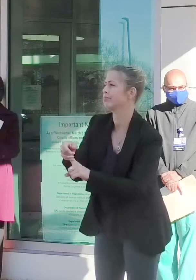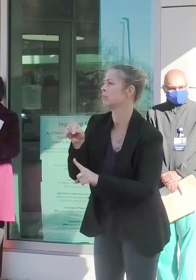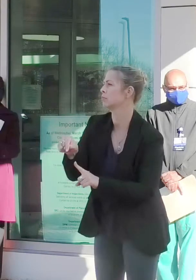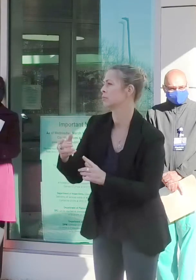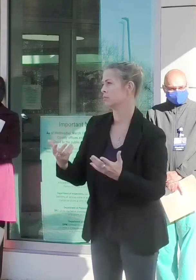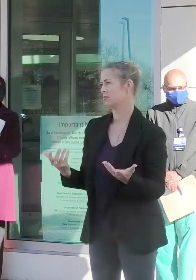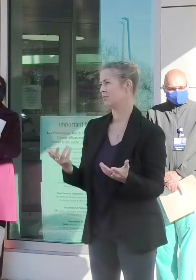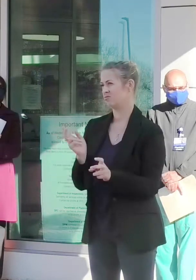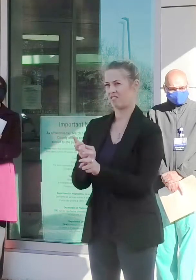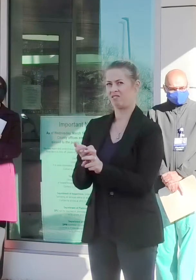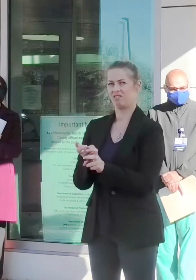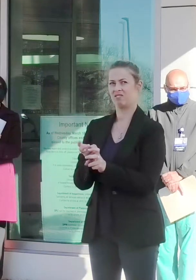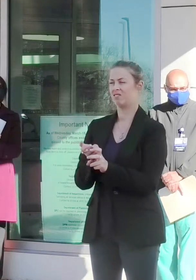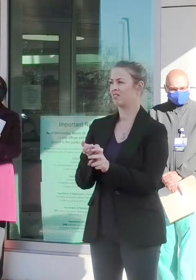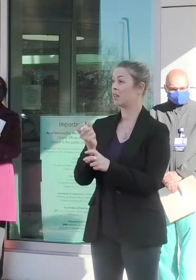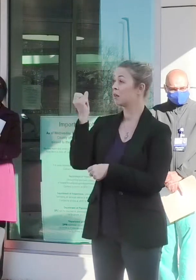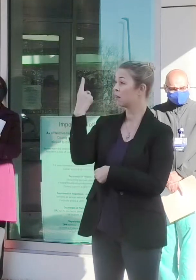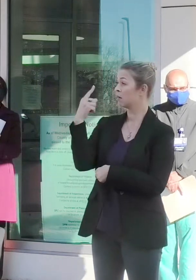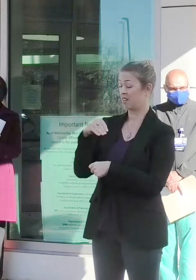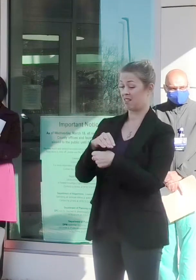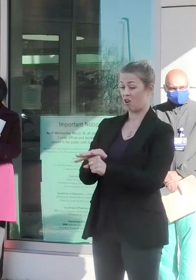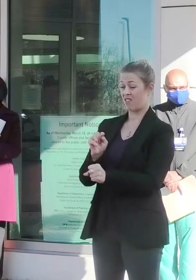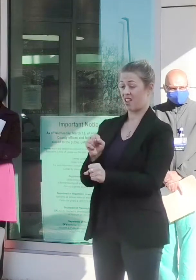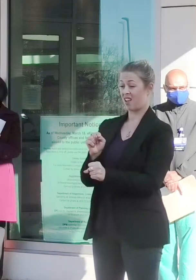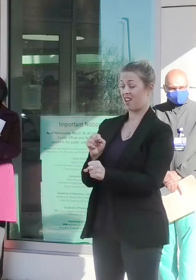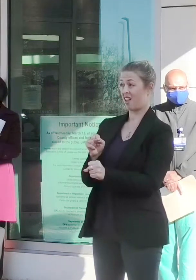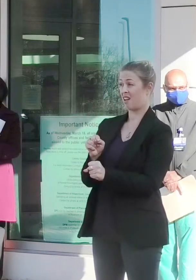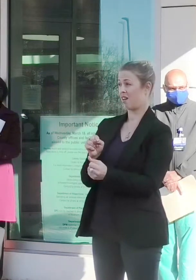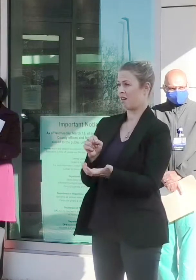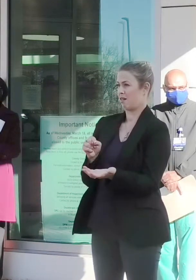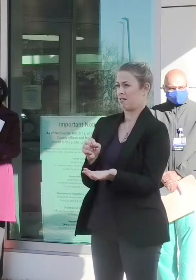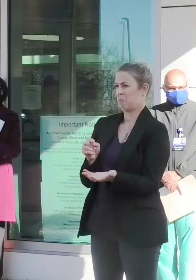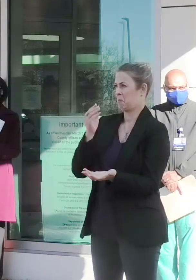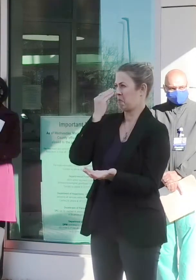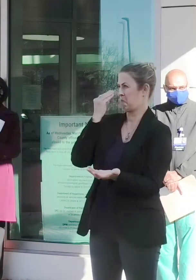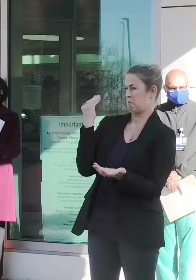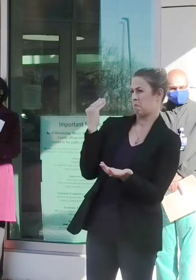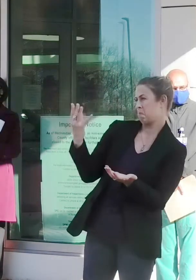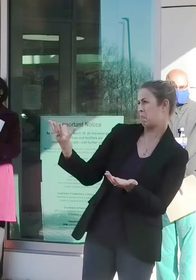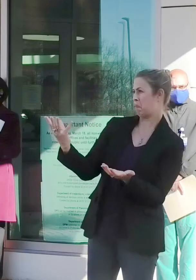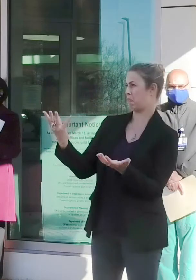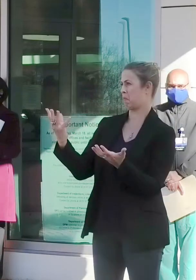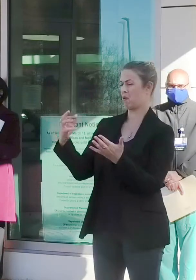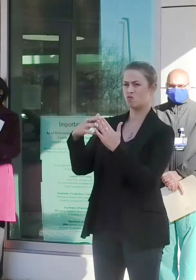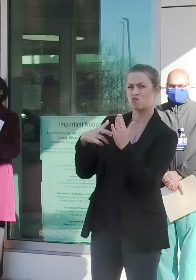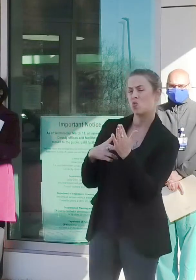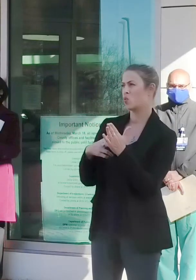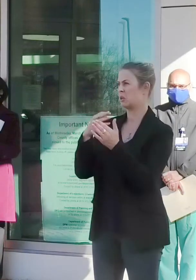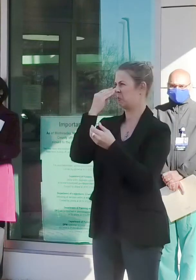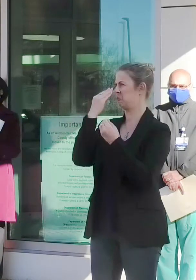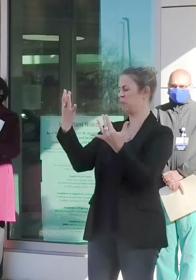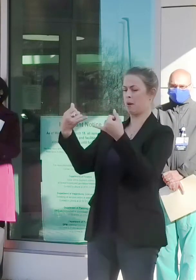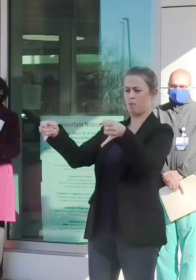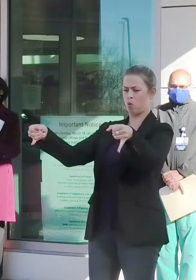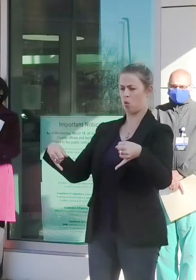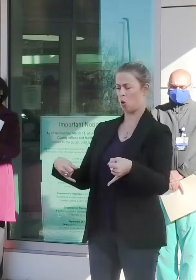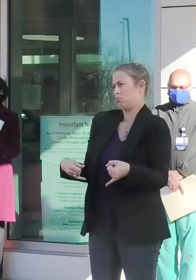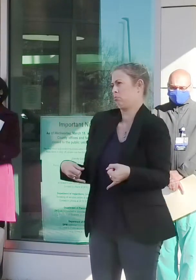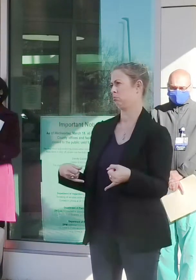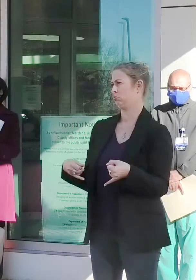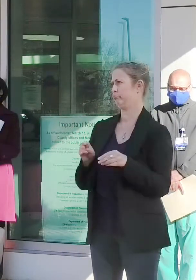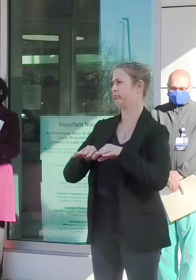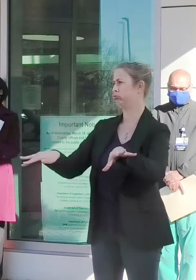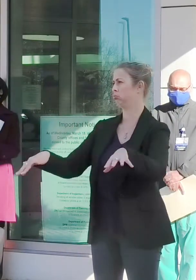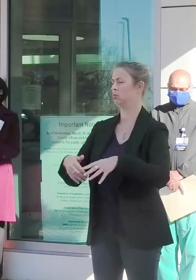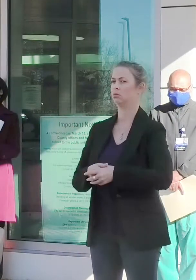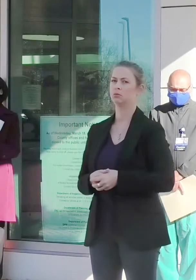And as we know, this virus does not respect our county or our state borders. As we